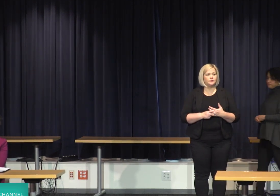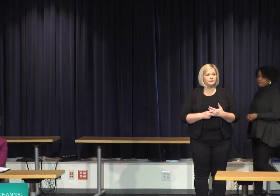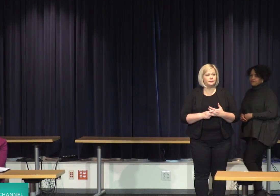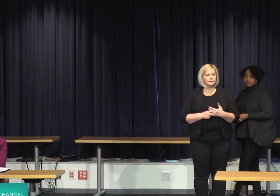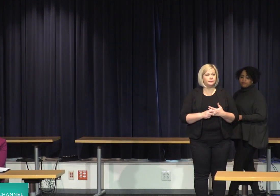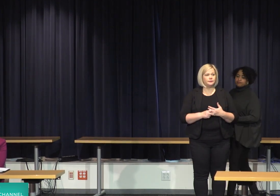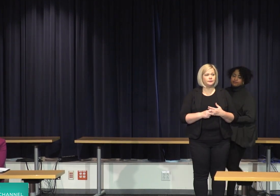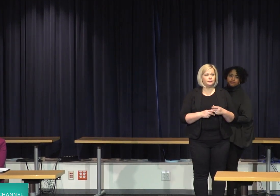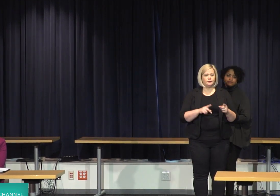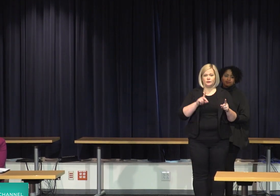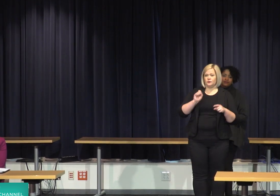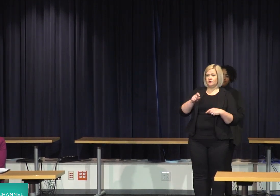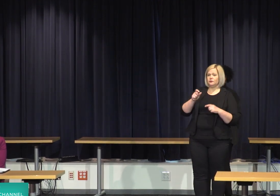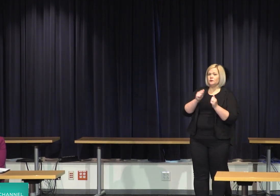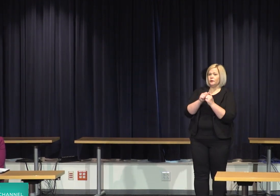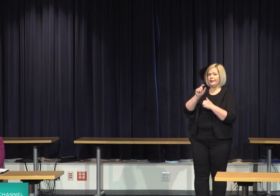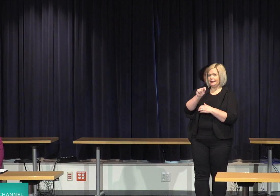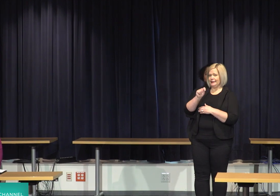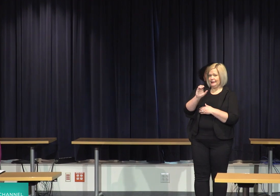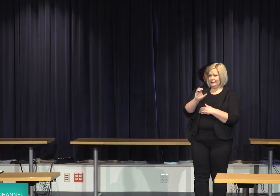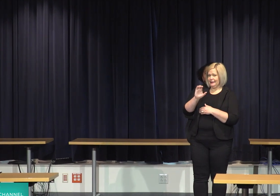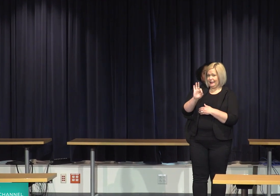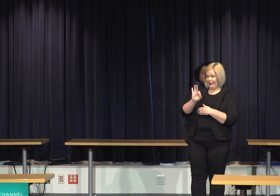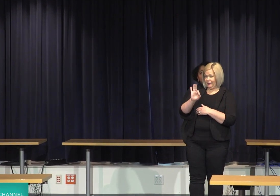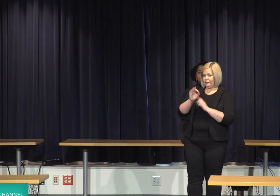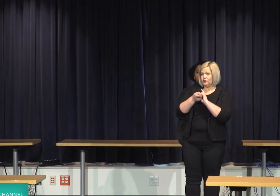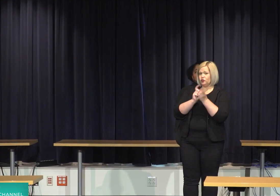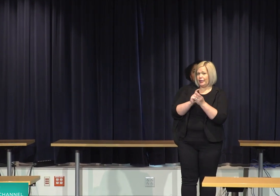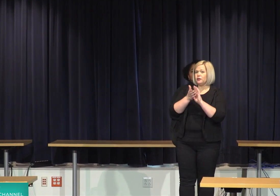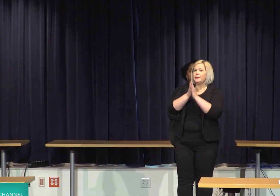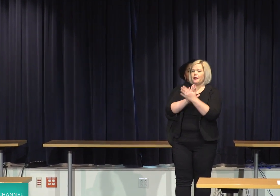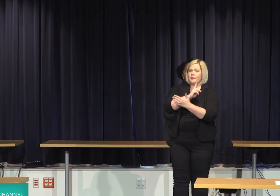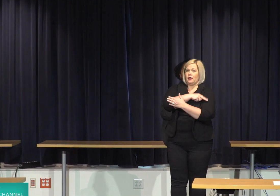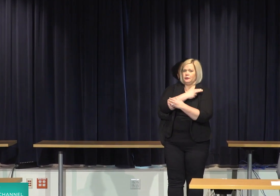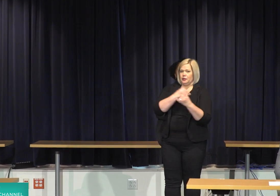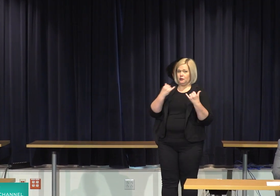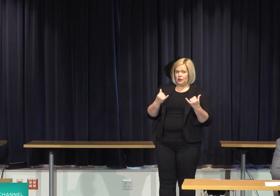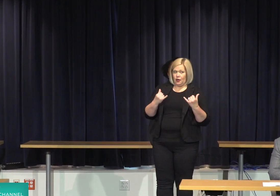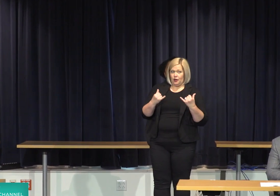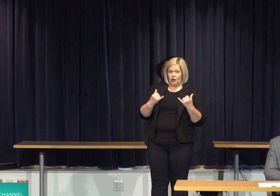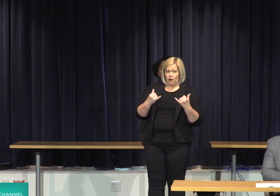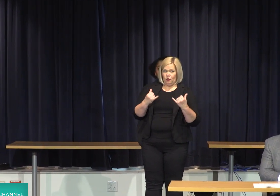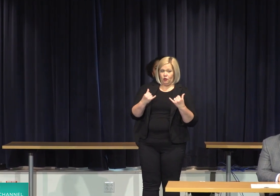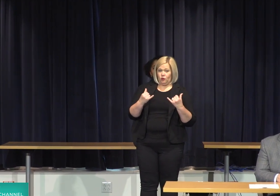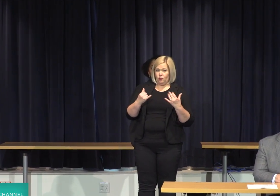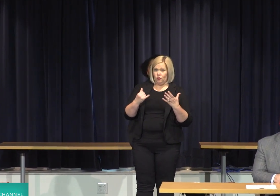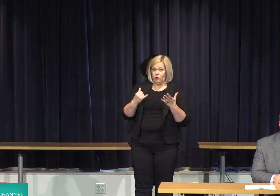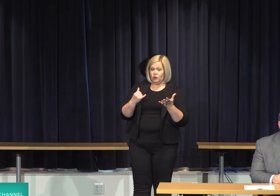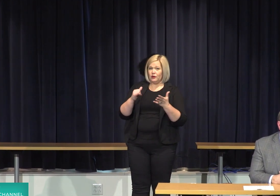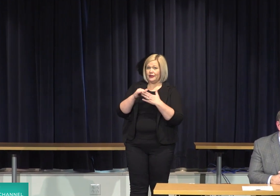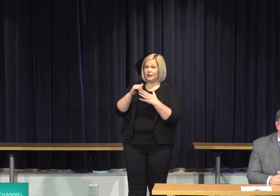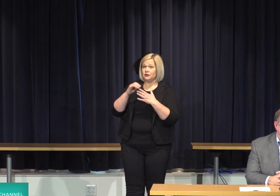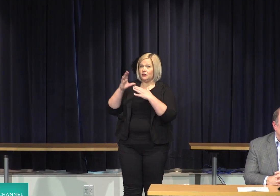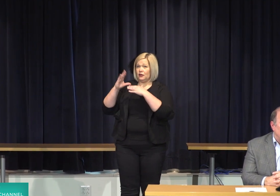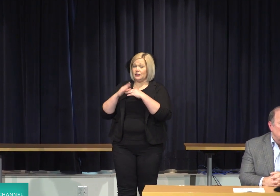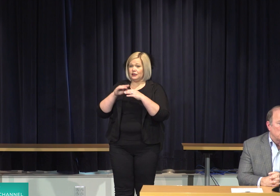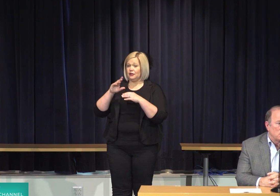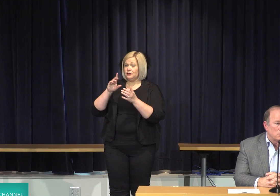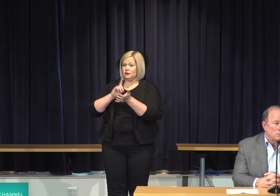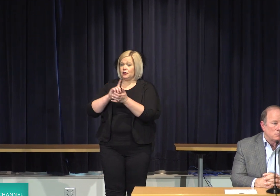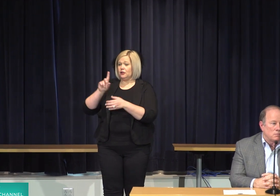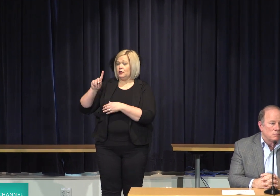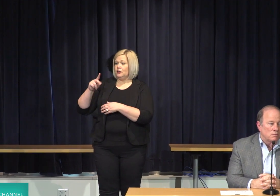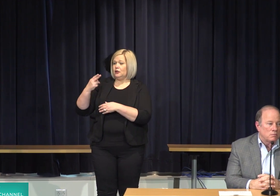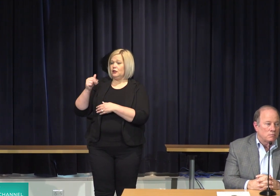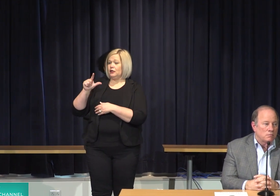Good. So with the TCF being changed to a field hospital, that is much less than what I think Dr. Calvin said it